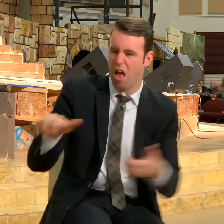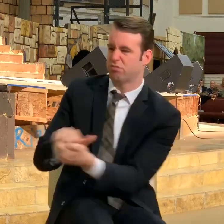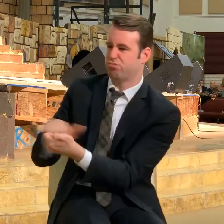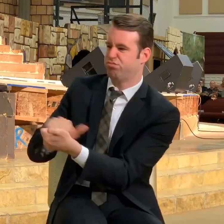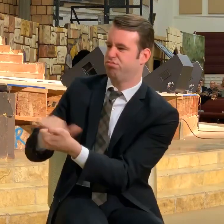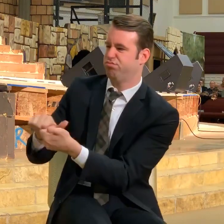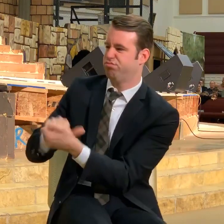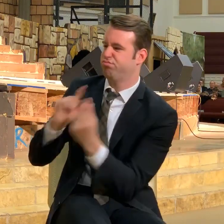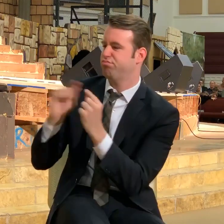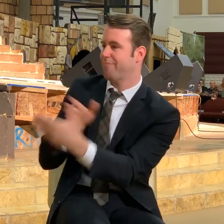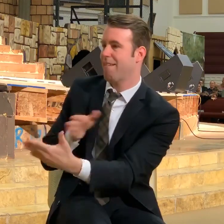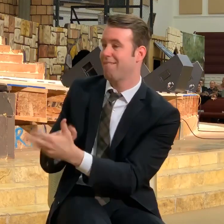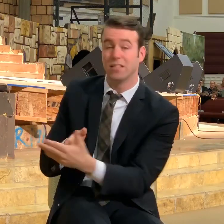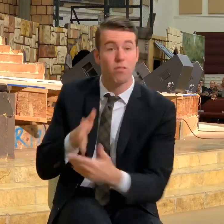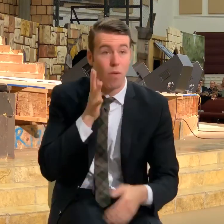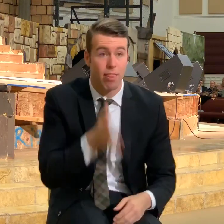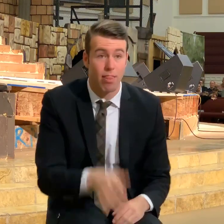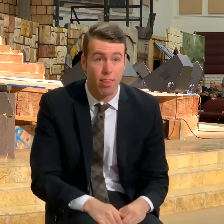party.